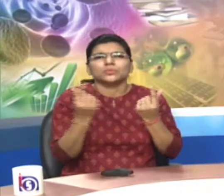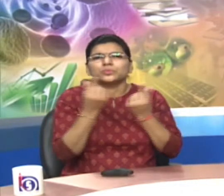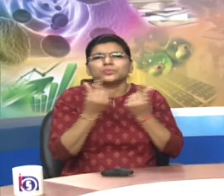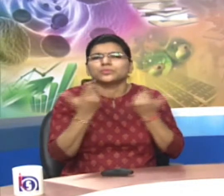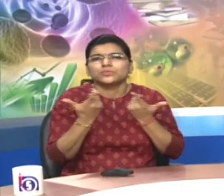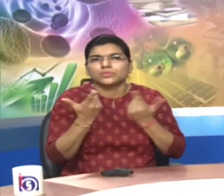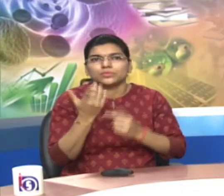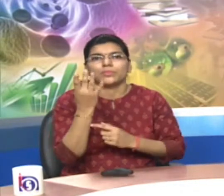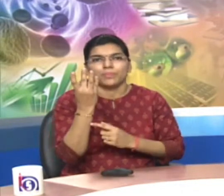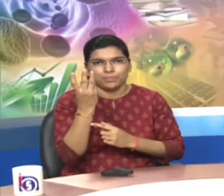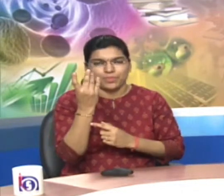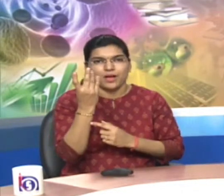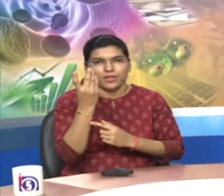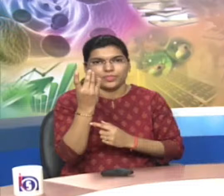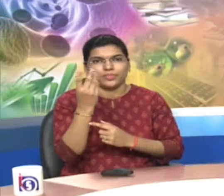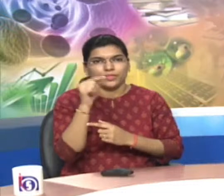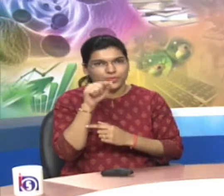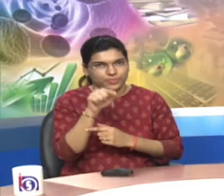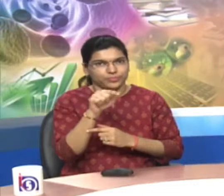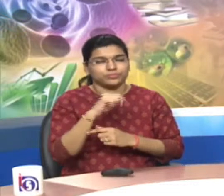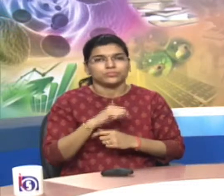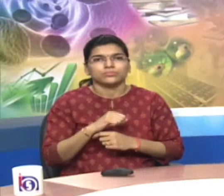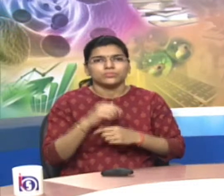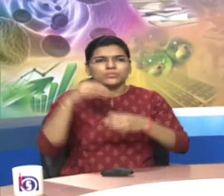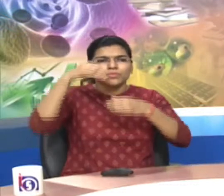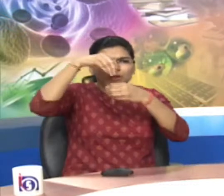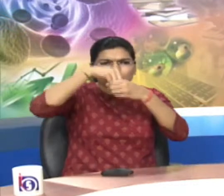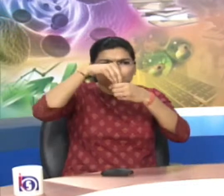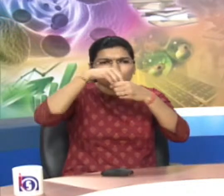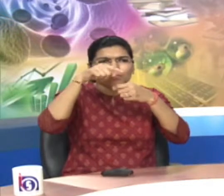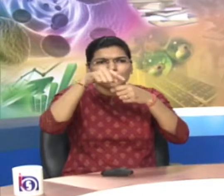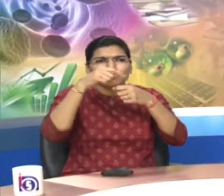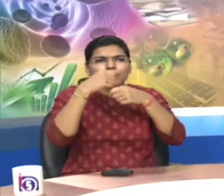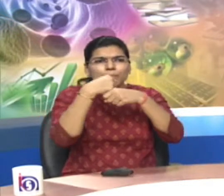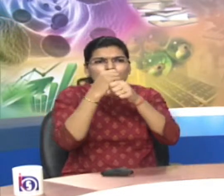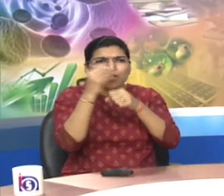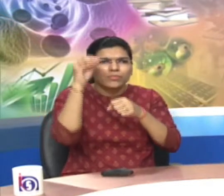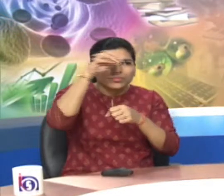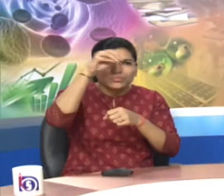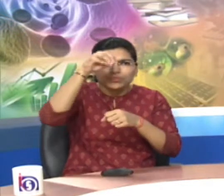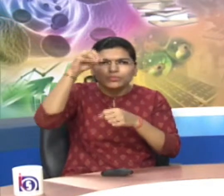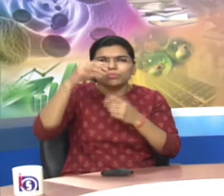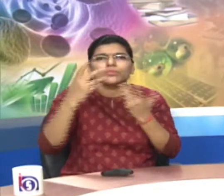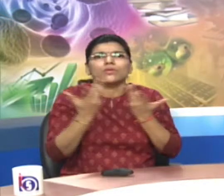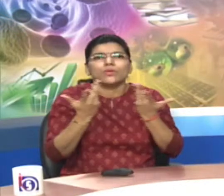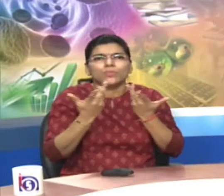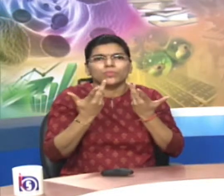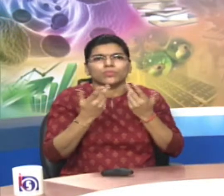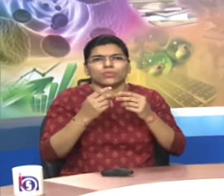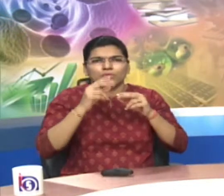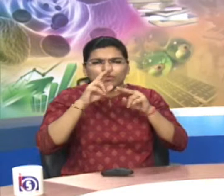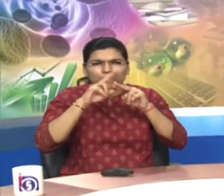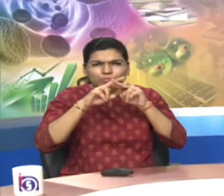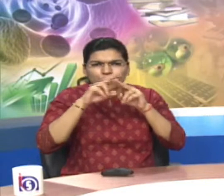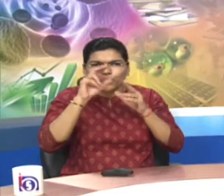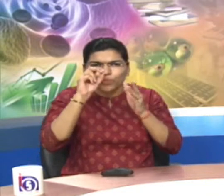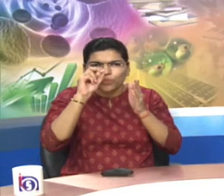In this lesson, we are going to learn about the Excel sheets, that is helpful for